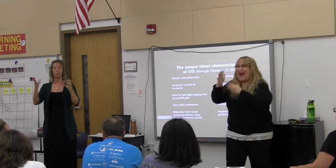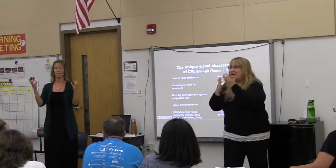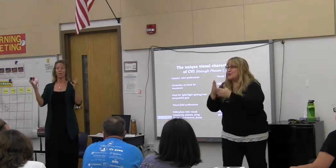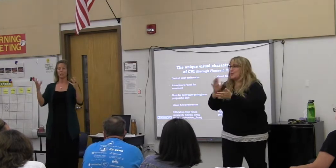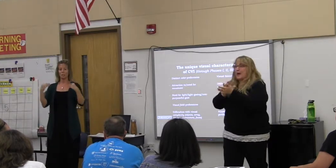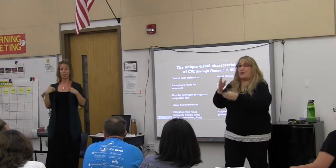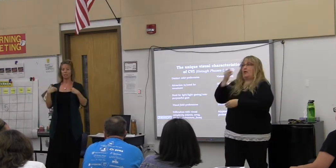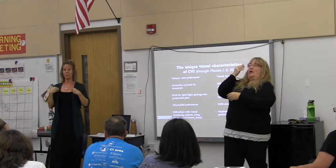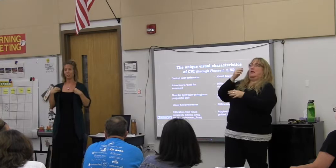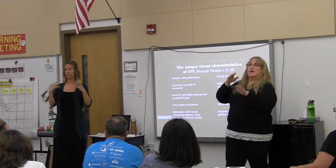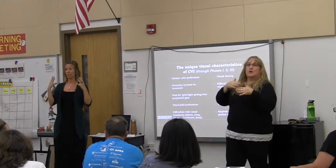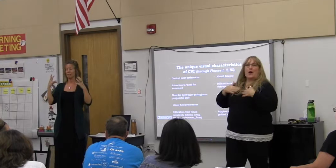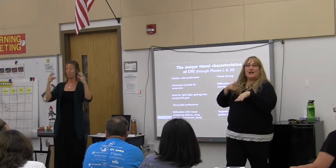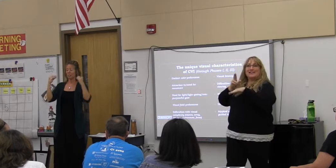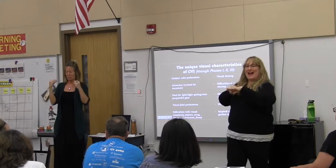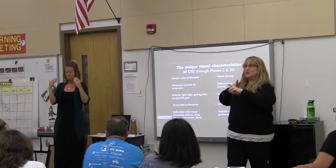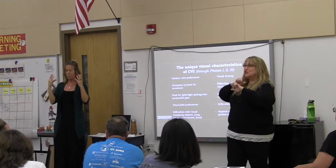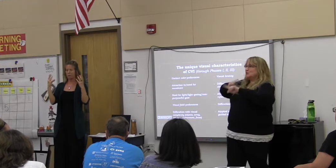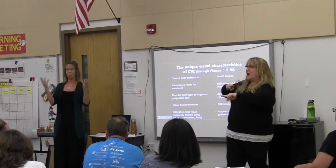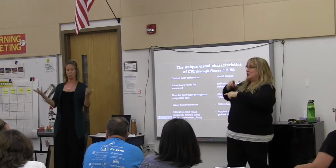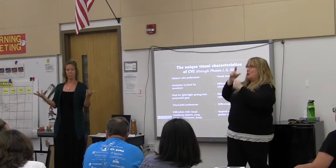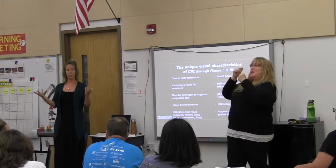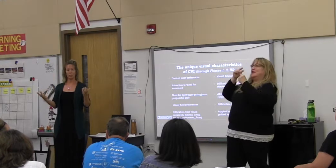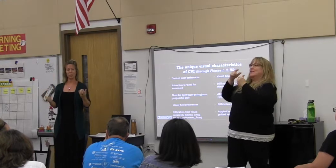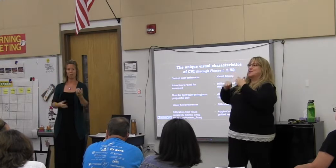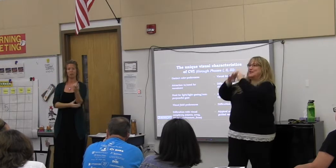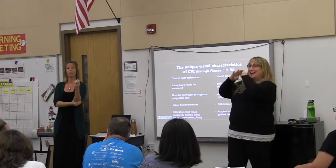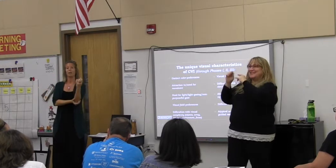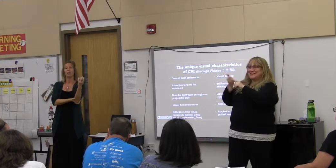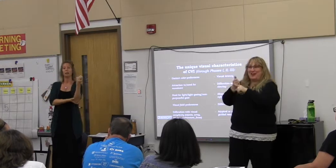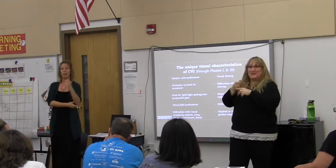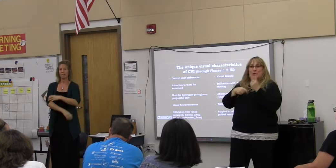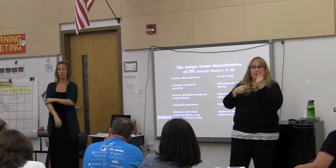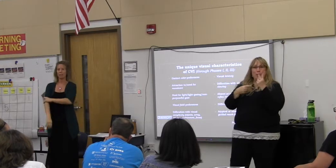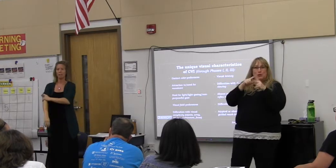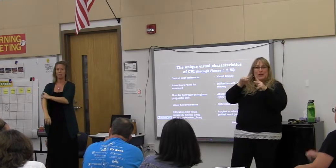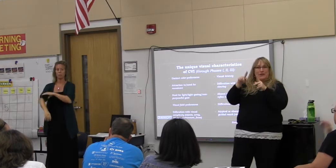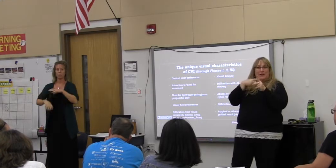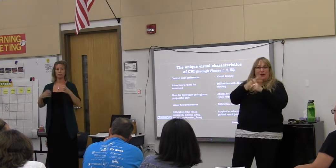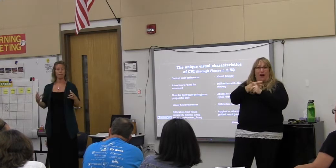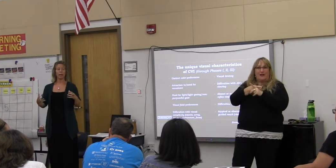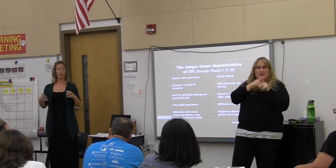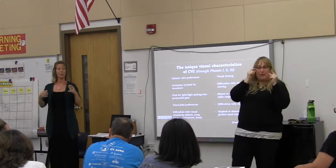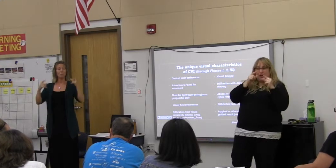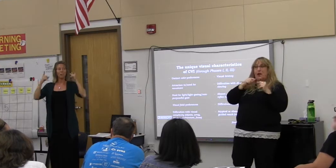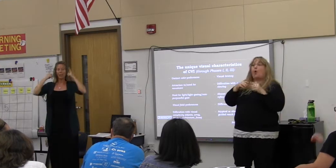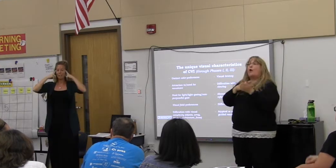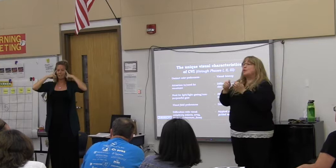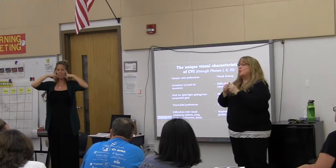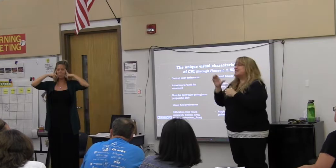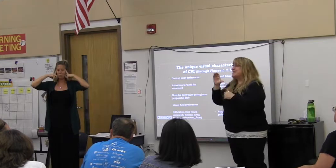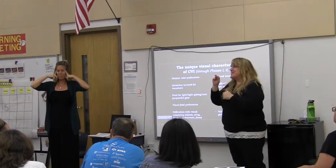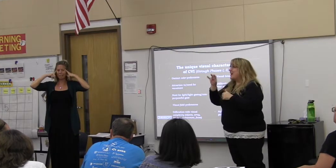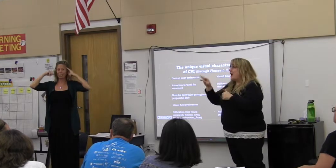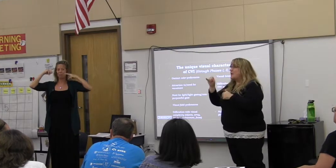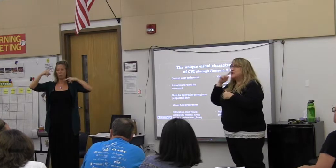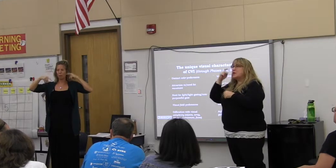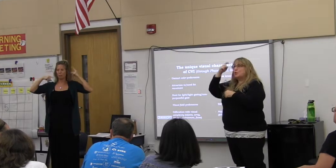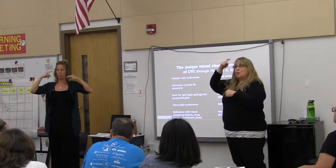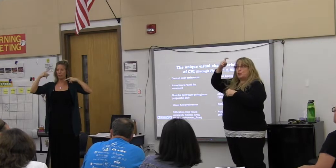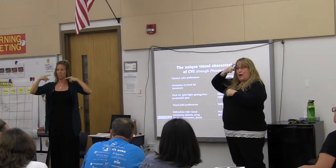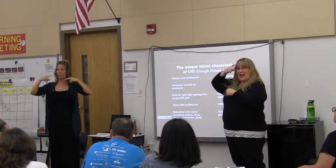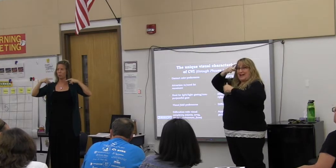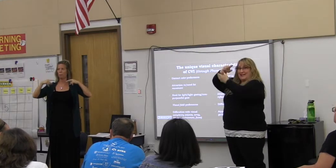it's a paper, your body's natural inclination is to blink to protect yourself. A lot of times with CDI, because this is a brain